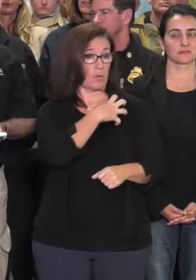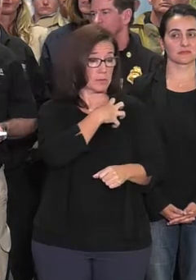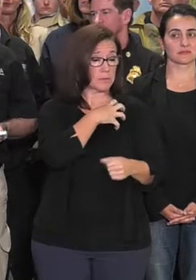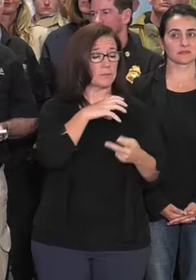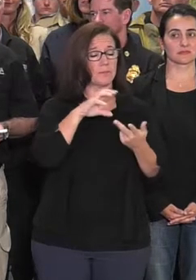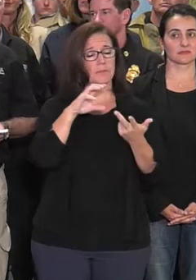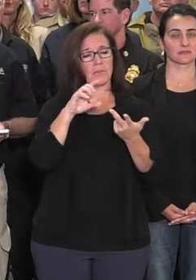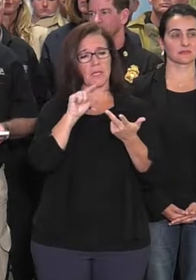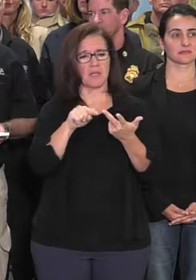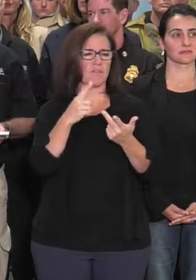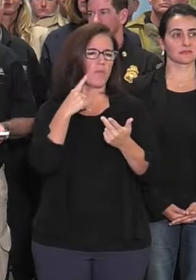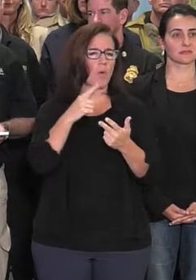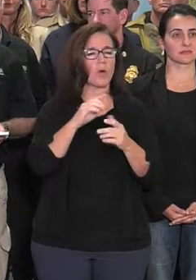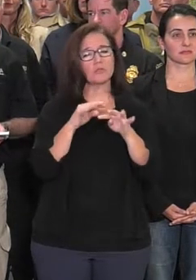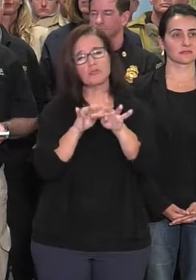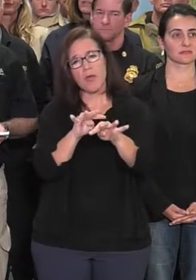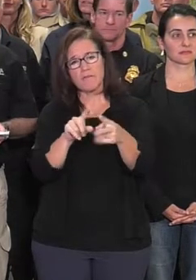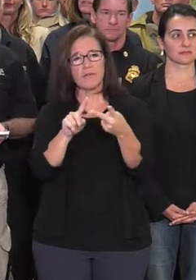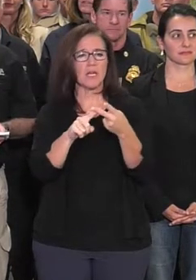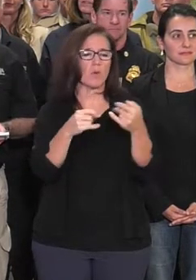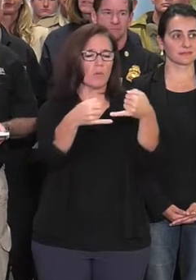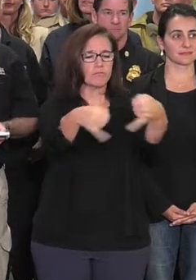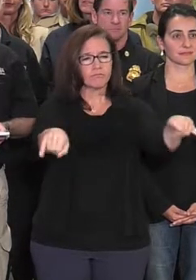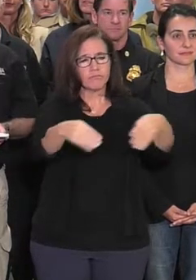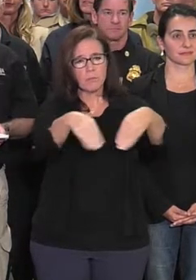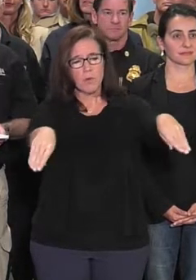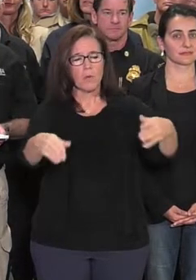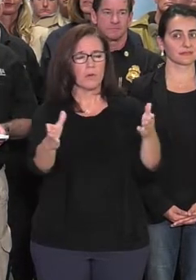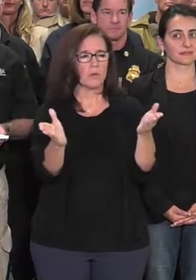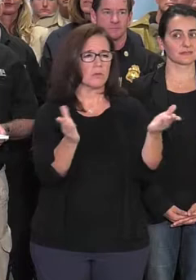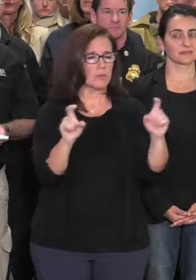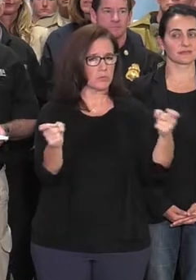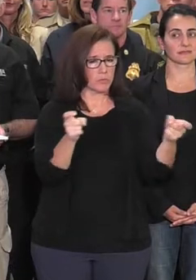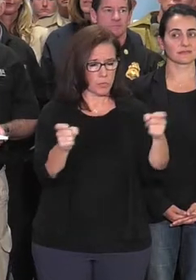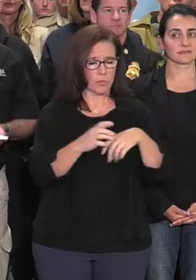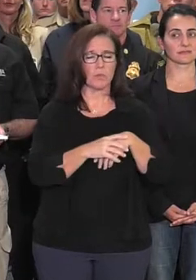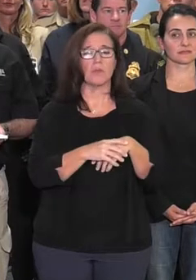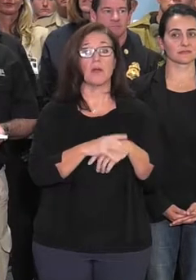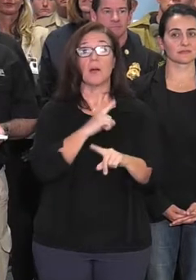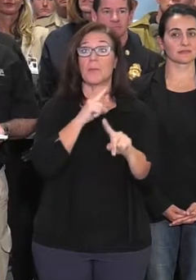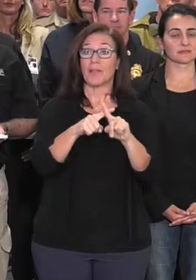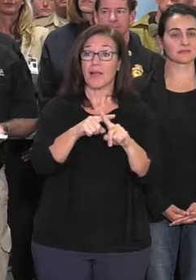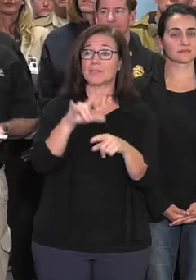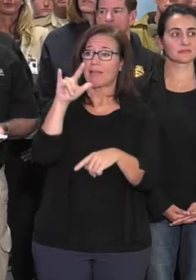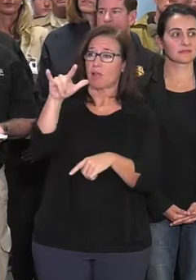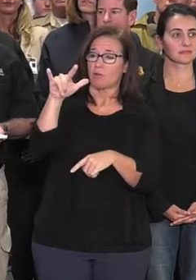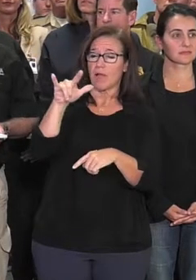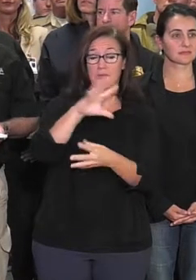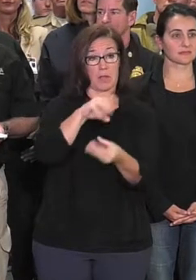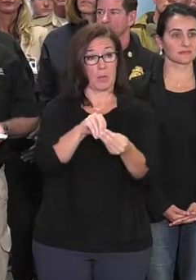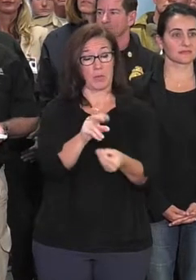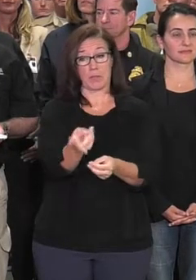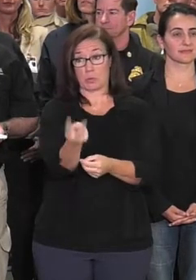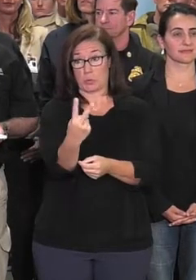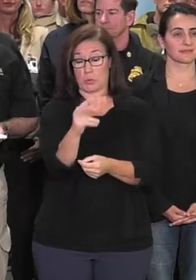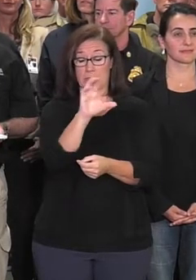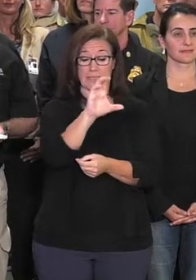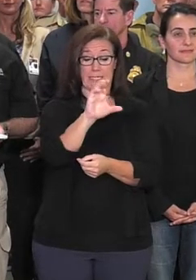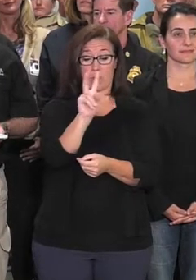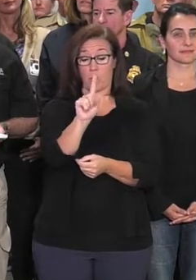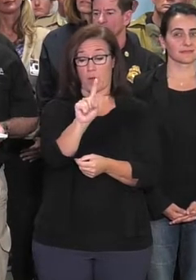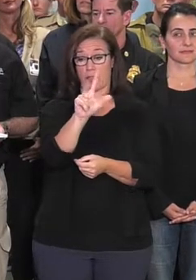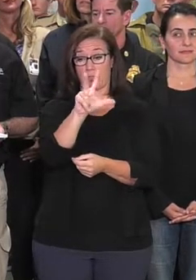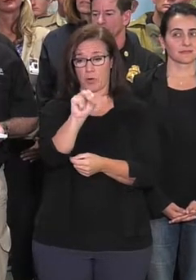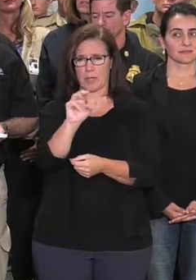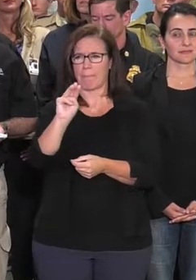perimeter control and whatever else is necessary, as well as a number of aircraft, including the two C-130 MAF aircrafts that